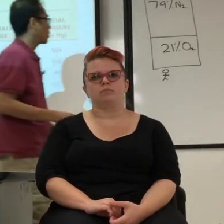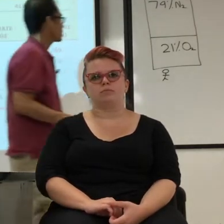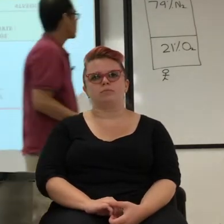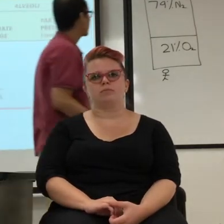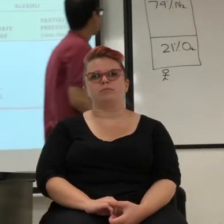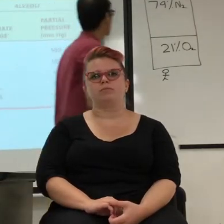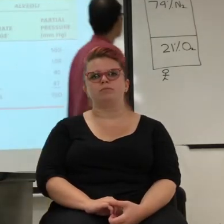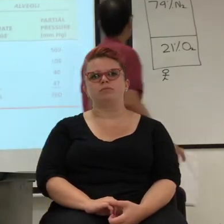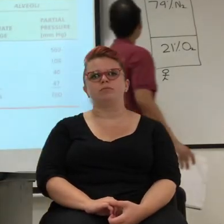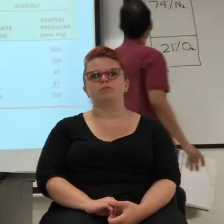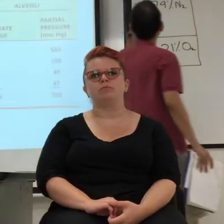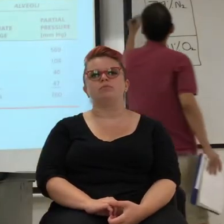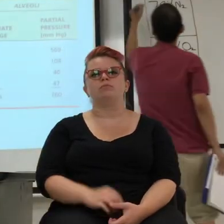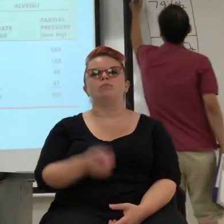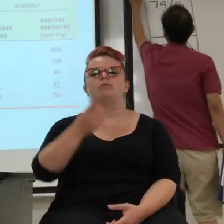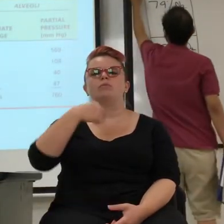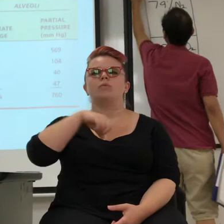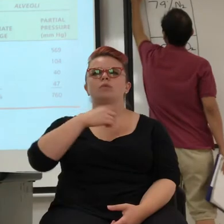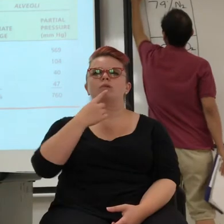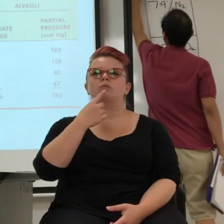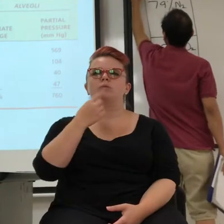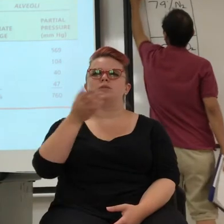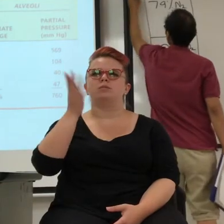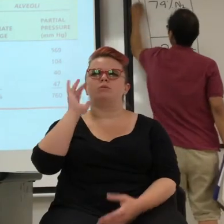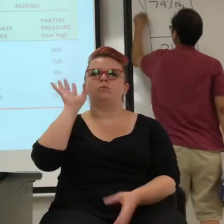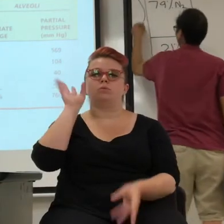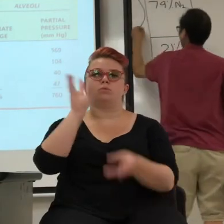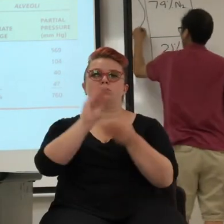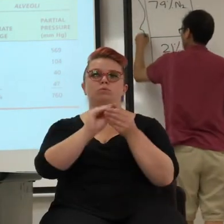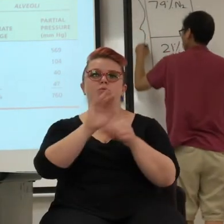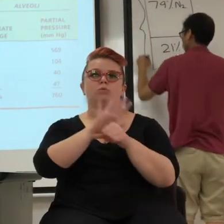And what we had said was the total pressure,